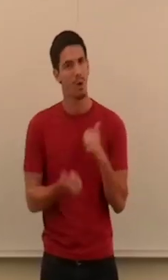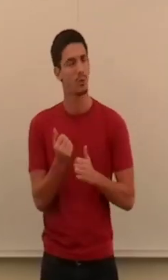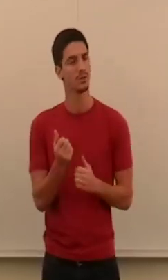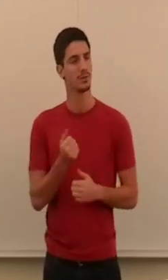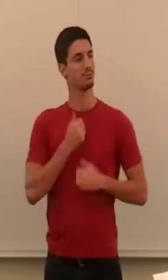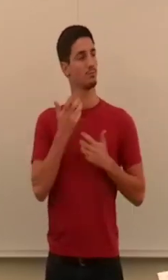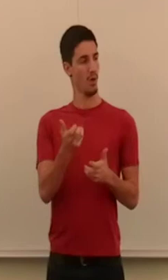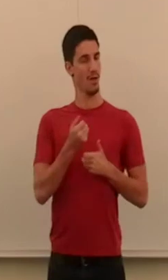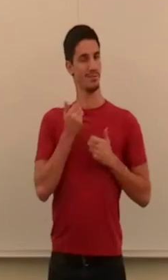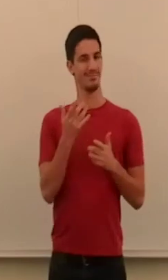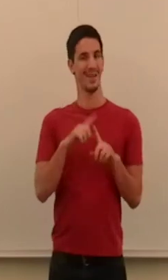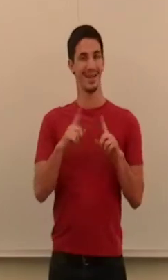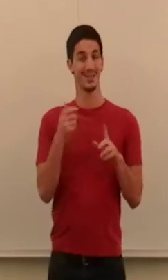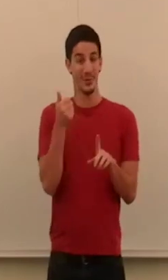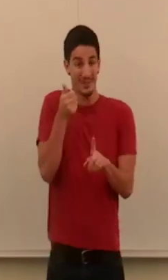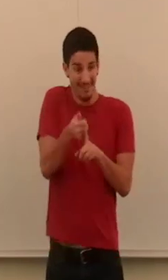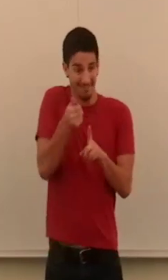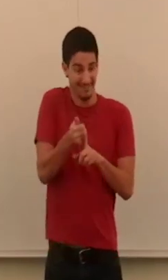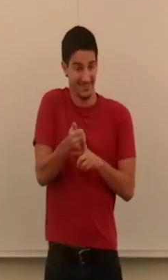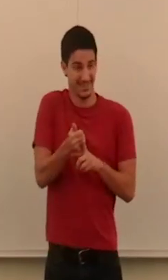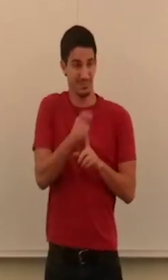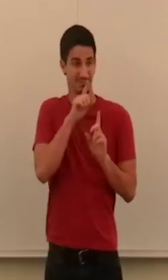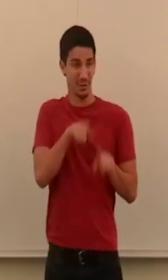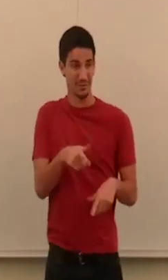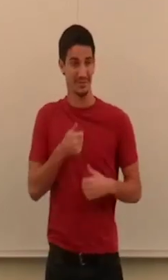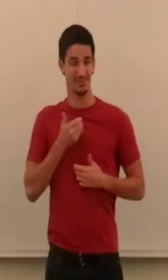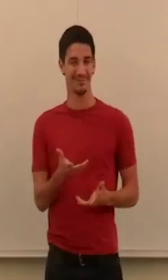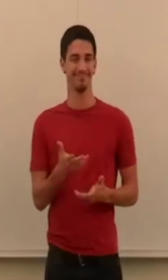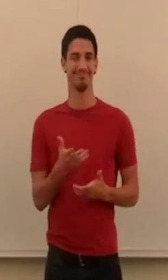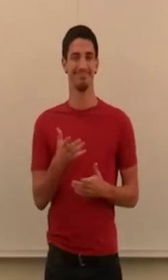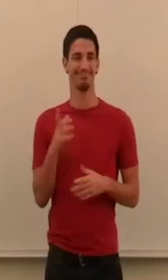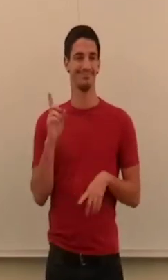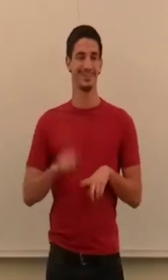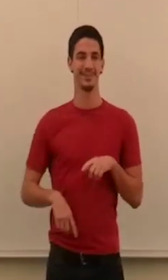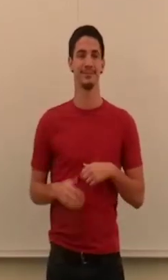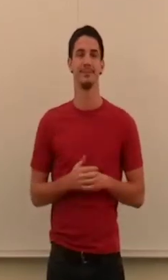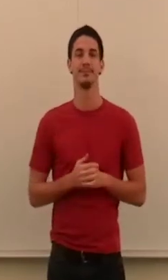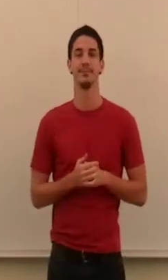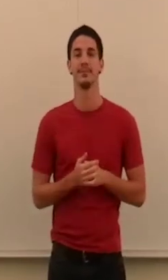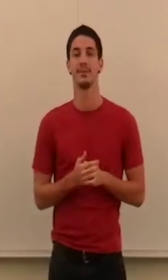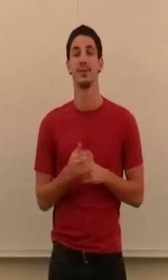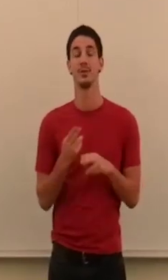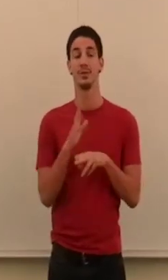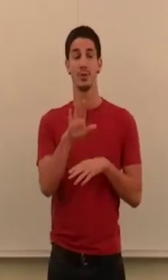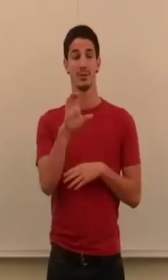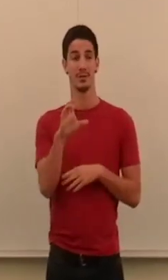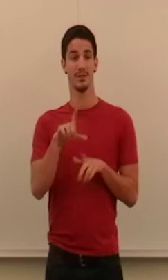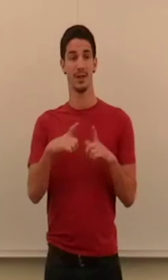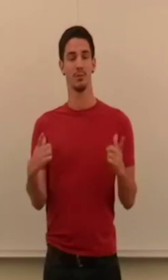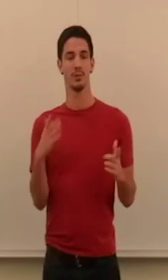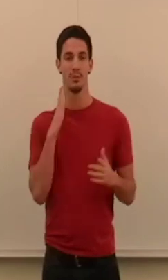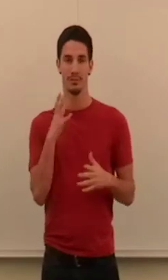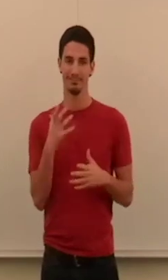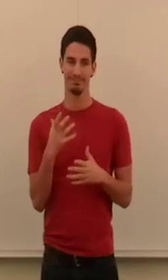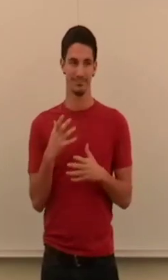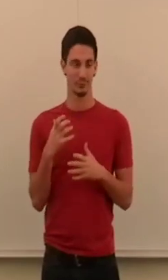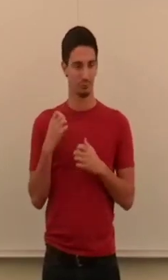but maybe not able to respond. When using your C language, you will have a heavy accent and use